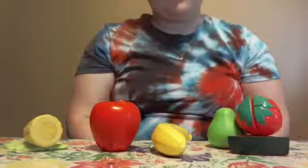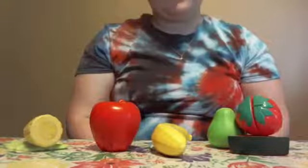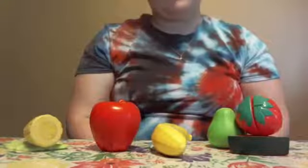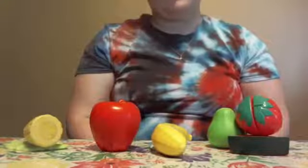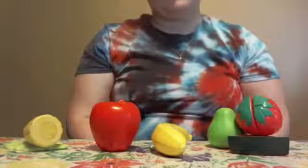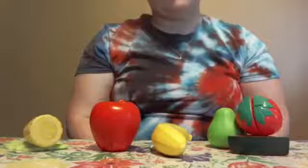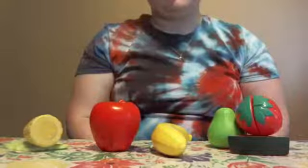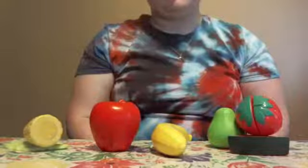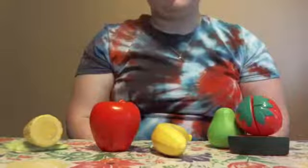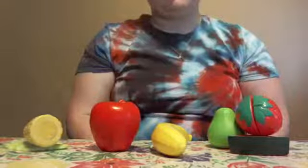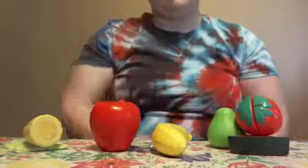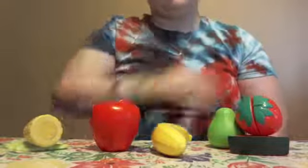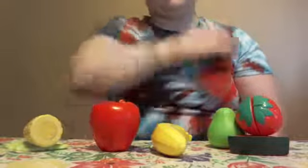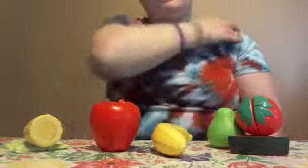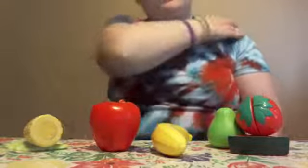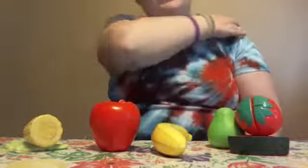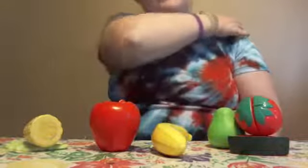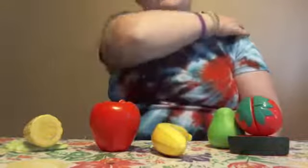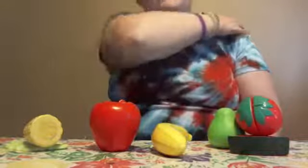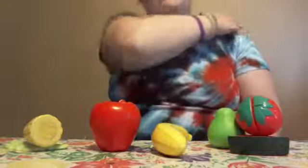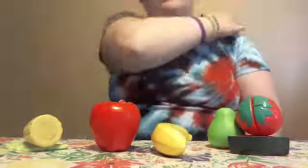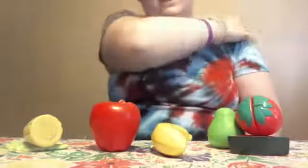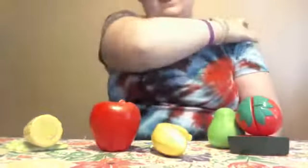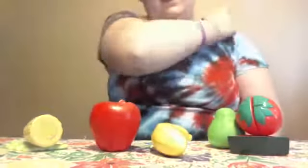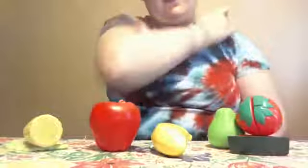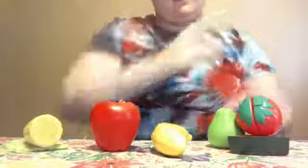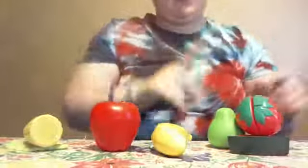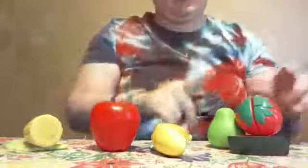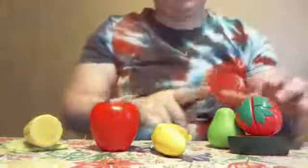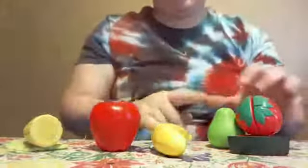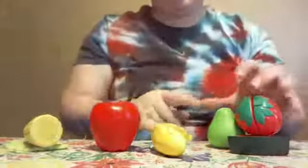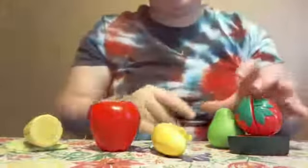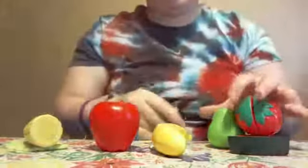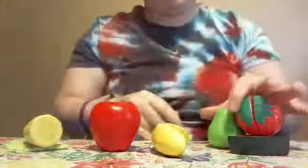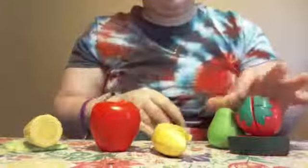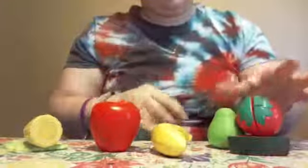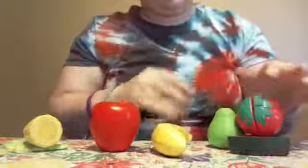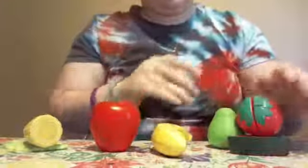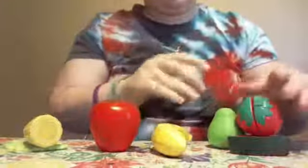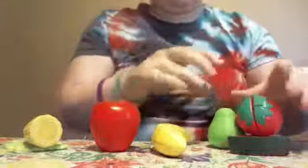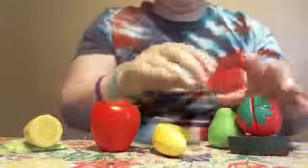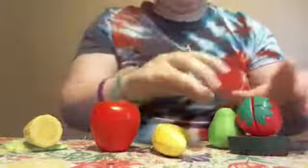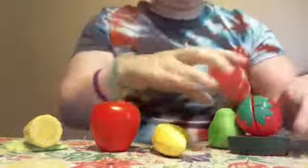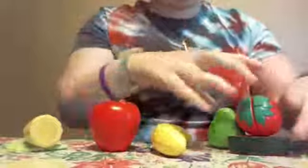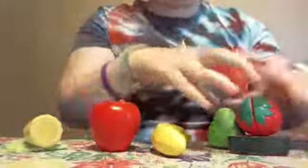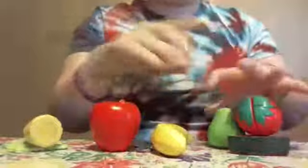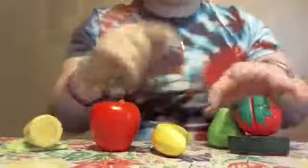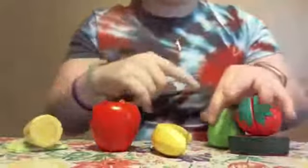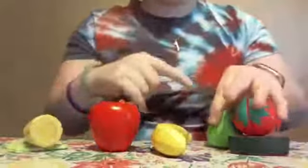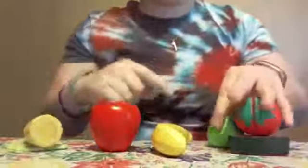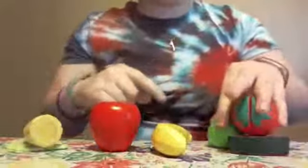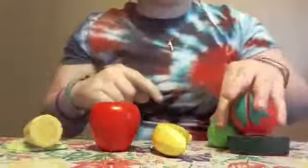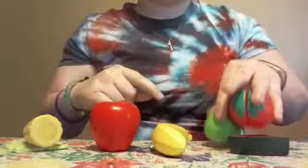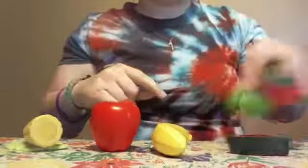right, so I'm going to take one of these away. Actually, I'm going to only have one thing to represent fruits